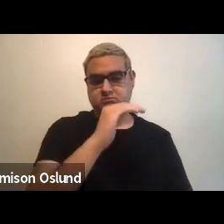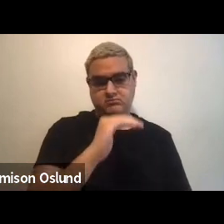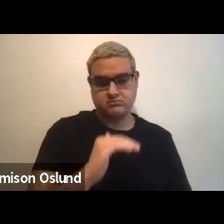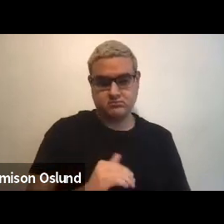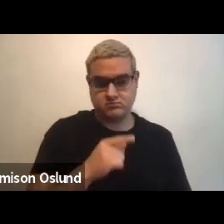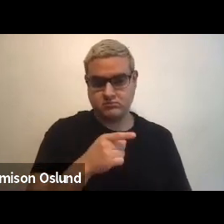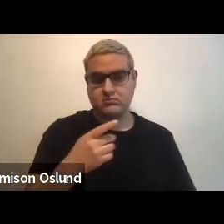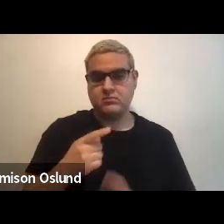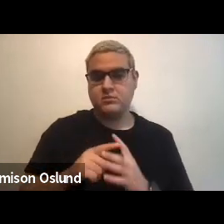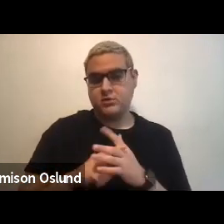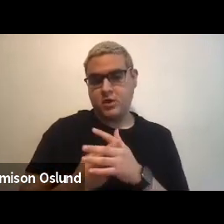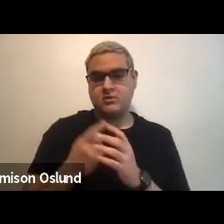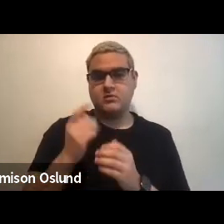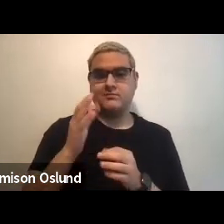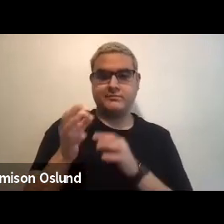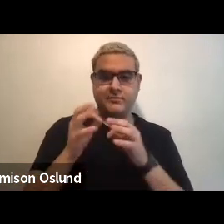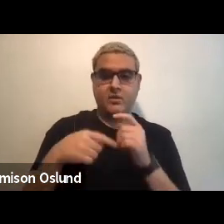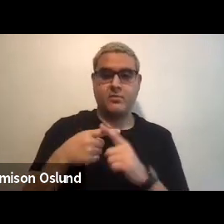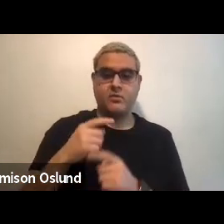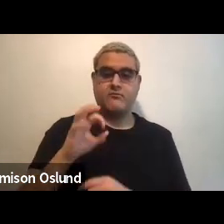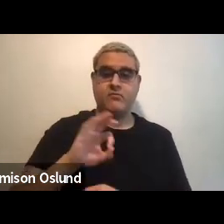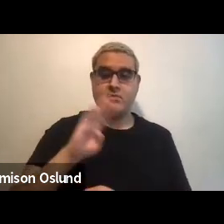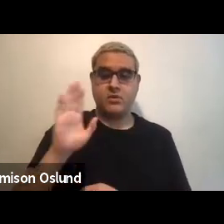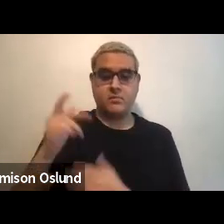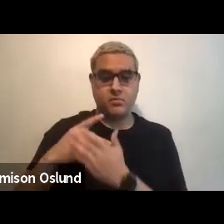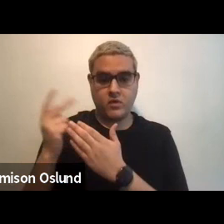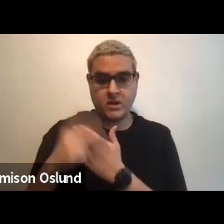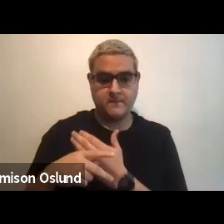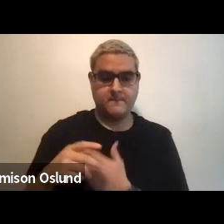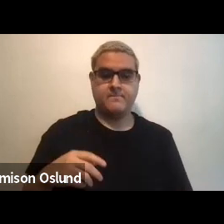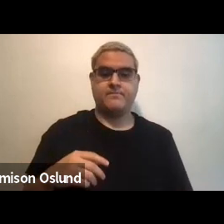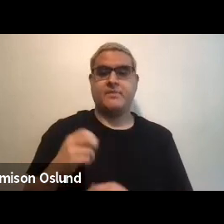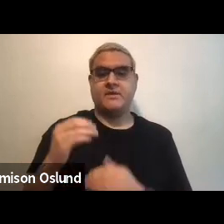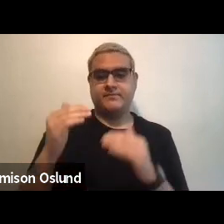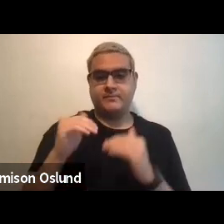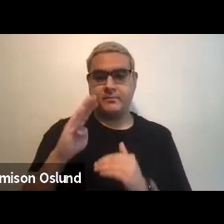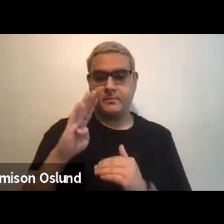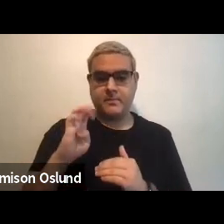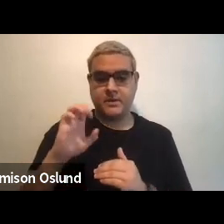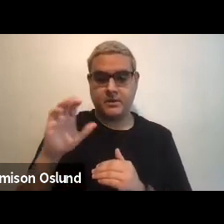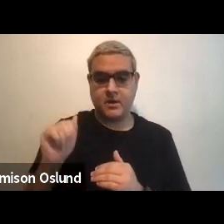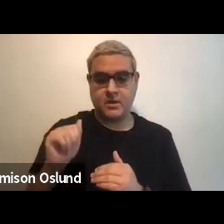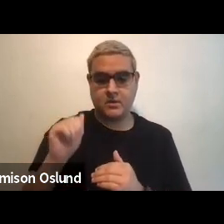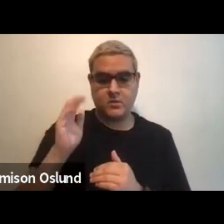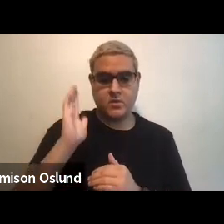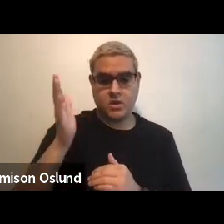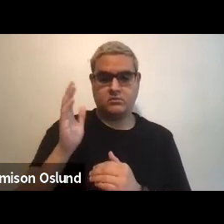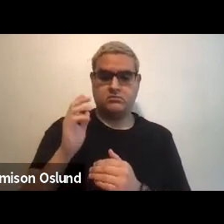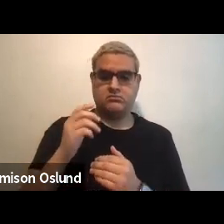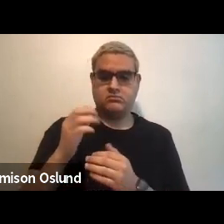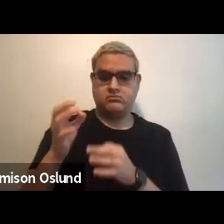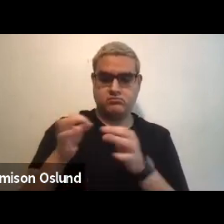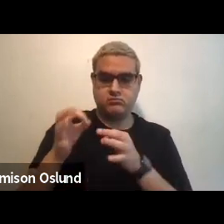So we do have an agenda for this afternoon session. We're going to talk to you a little bit about the Fulbright program. And